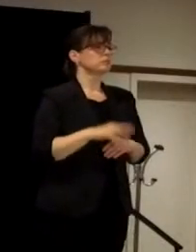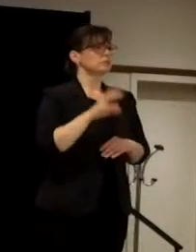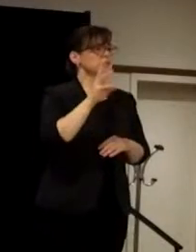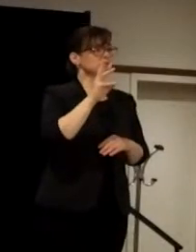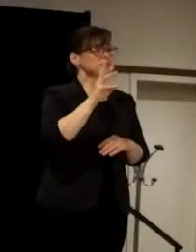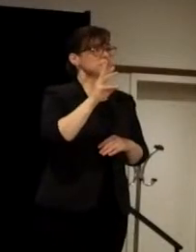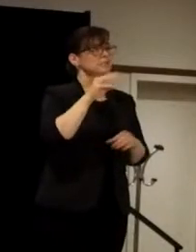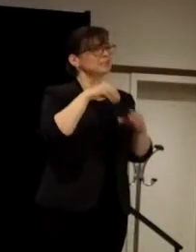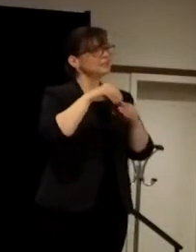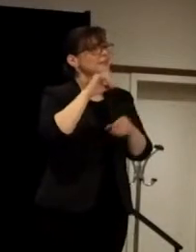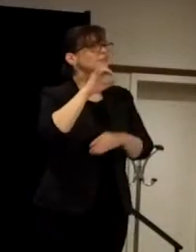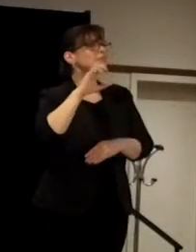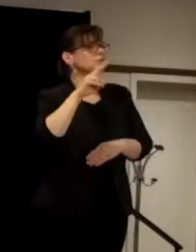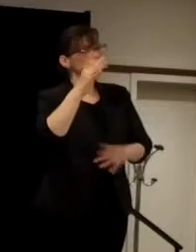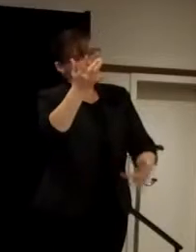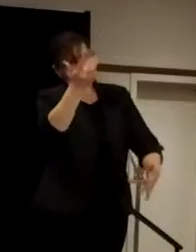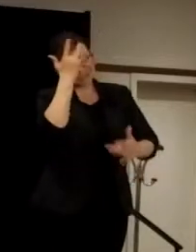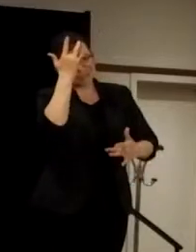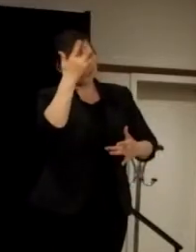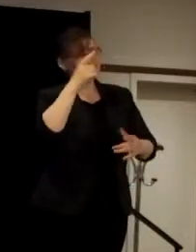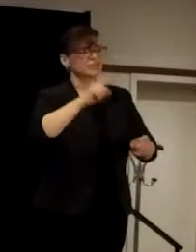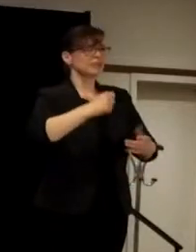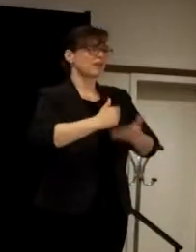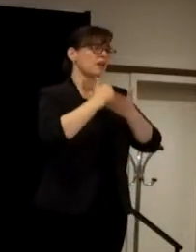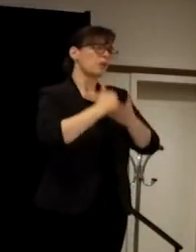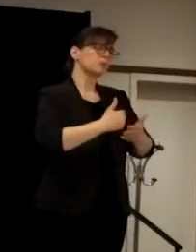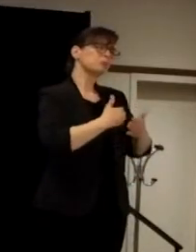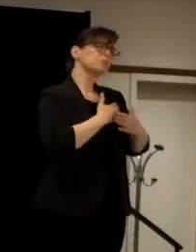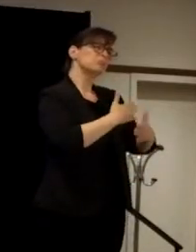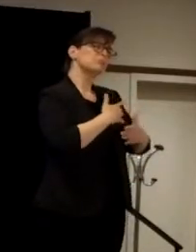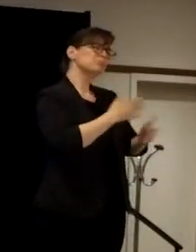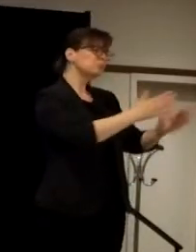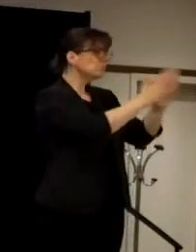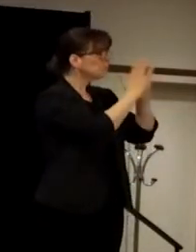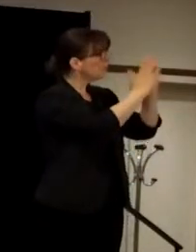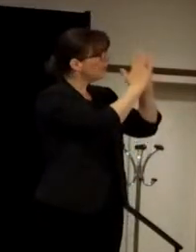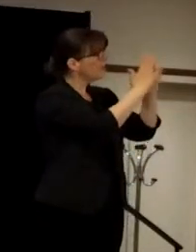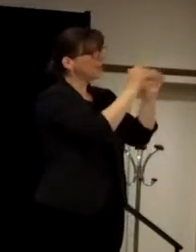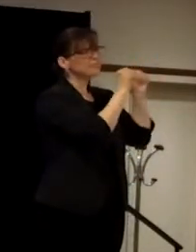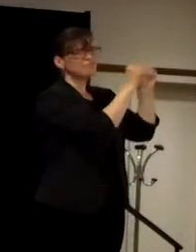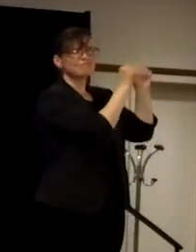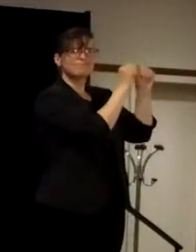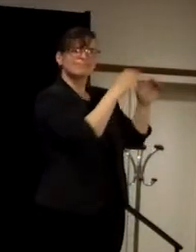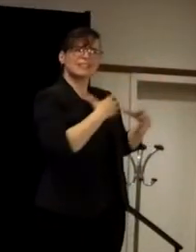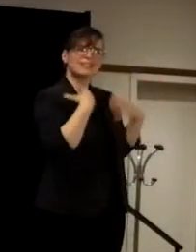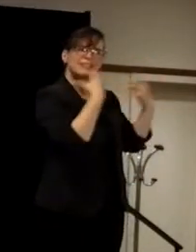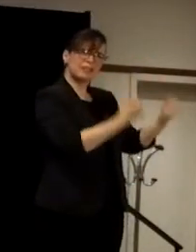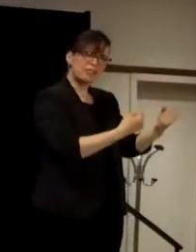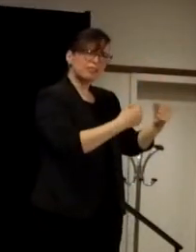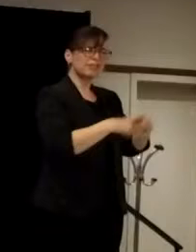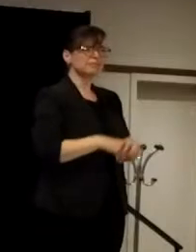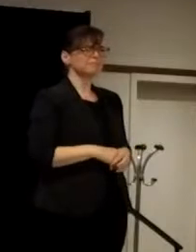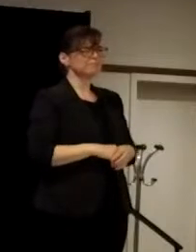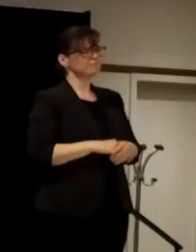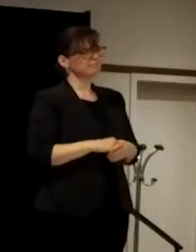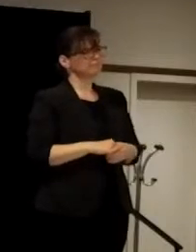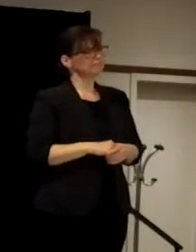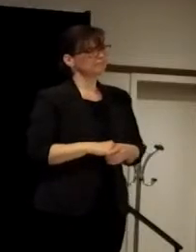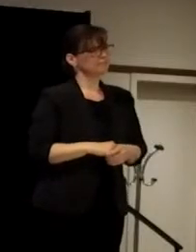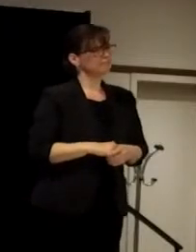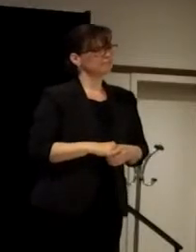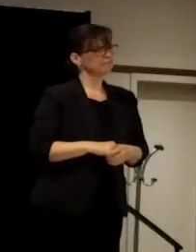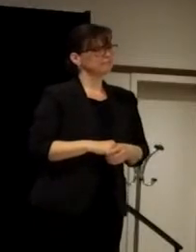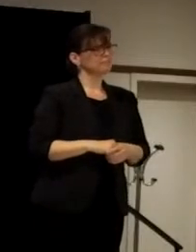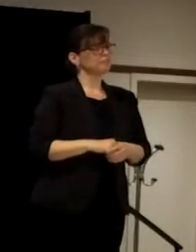So please keep those, especially those 6 residents, in your thoughts and prayers so they can get well and get home. Related to the